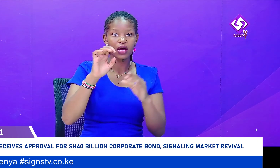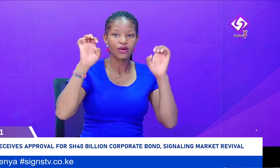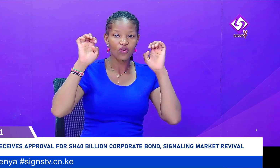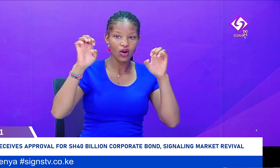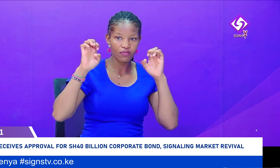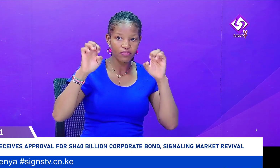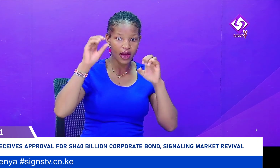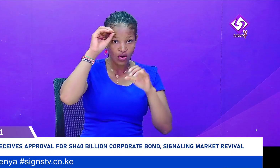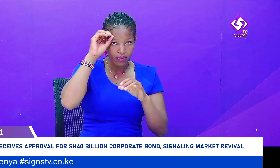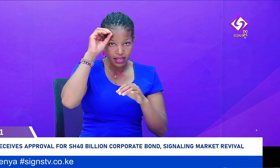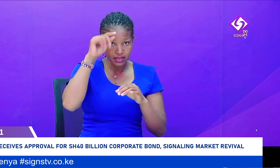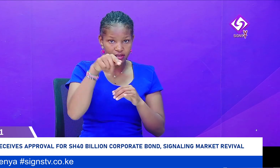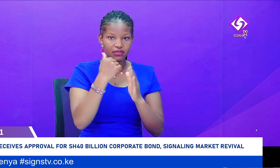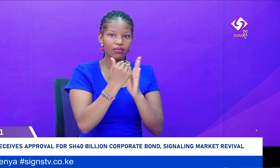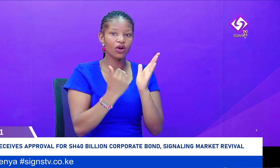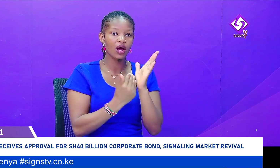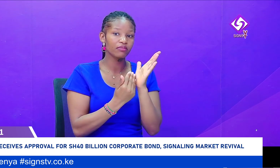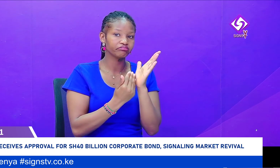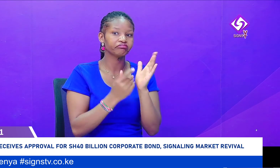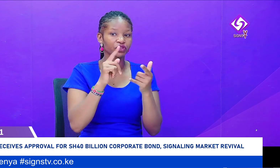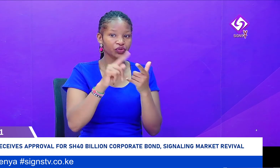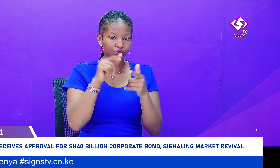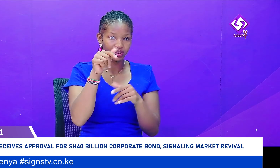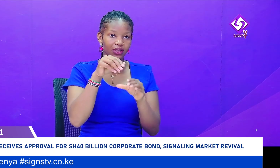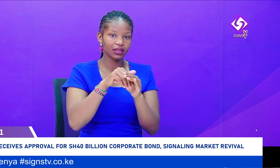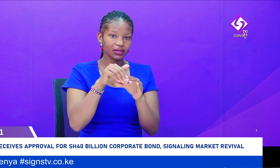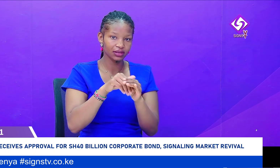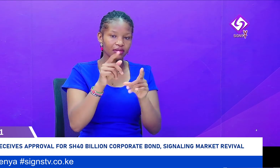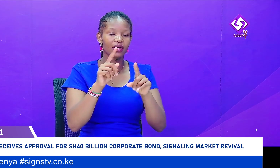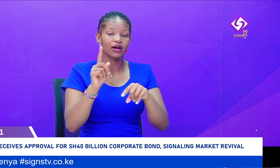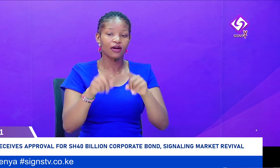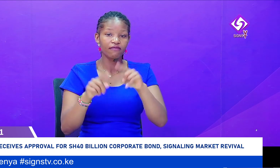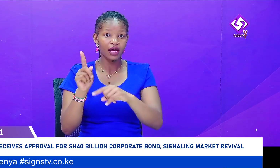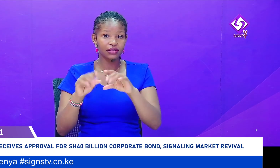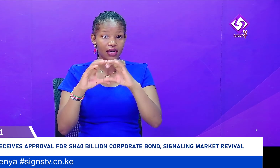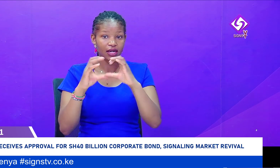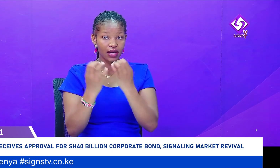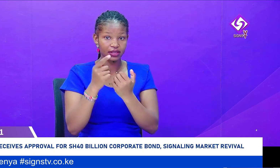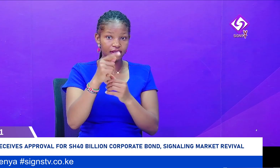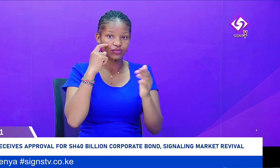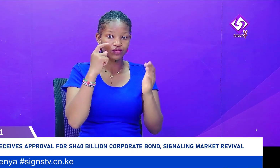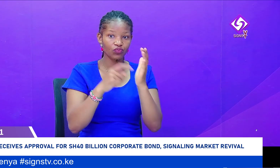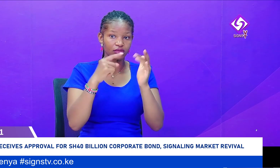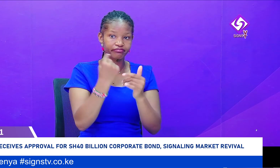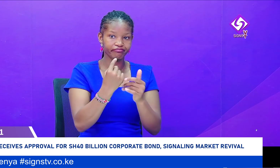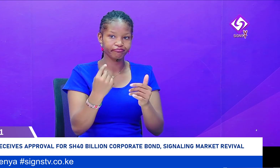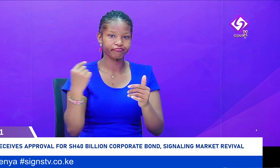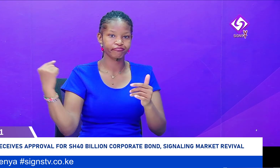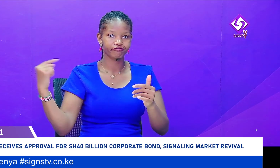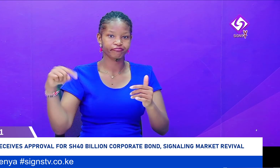wider region, notably in infrastructure upgrade in the growth of its Ethiopian operation. The